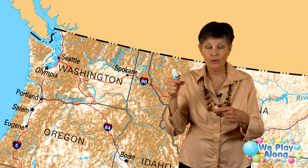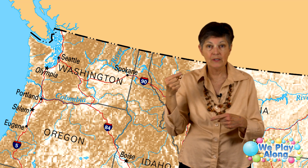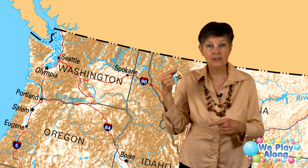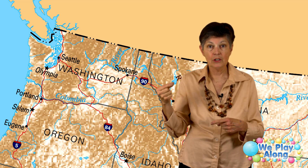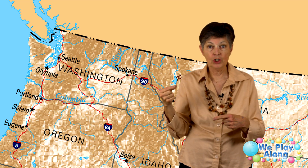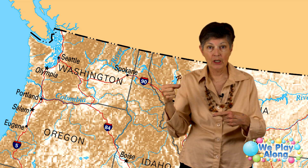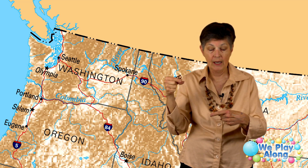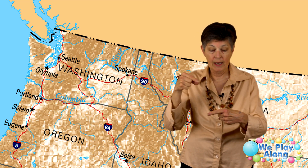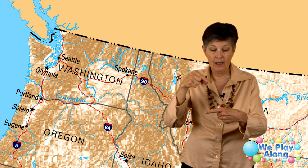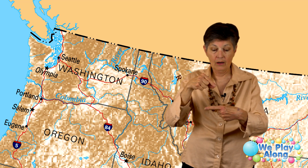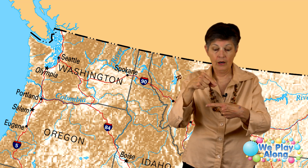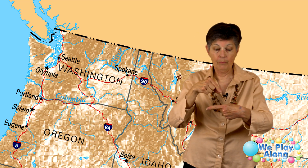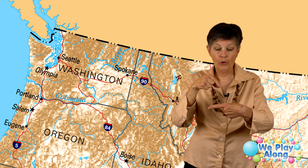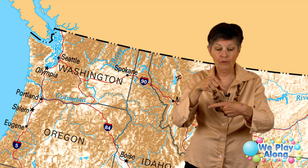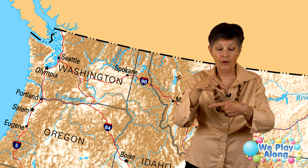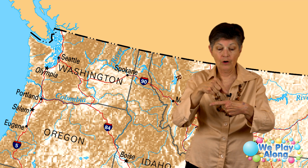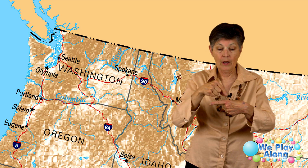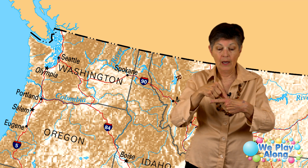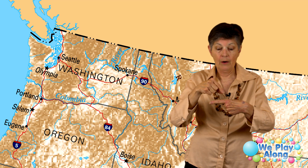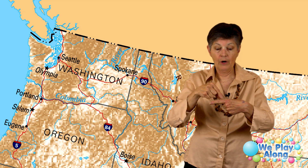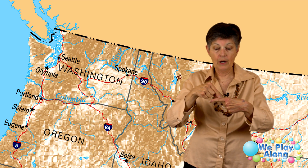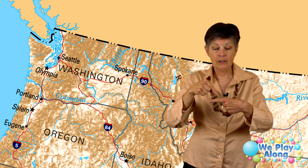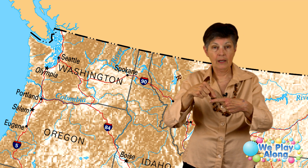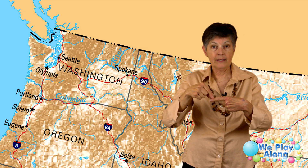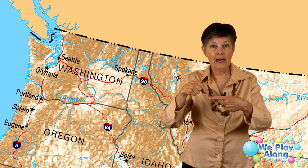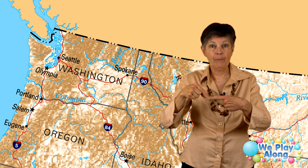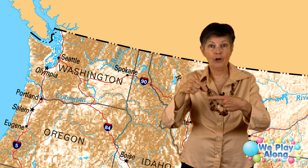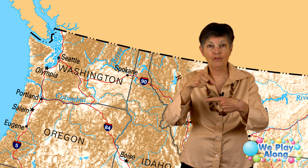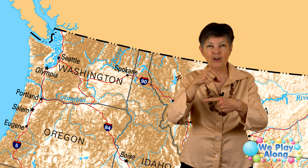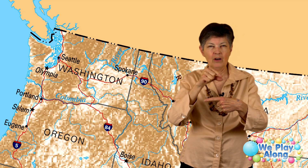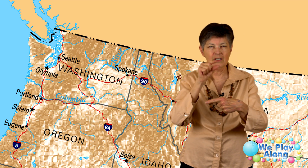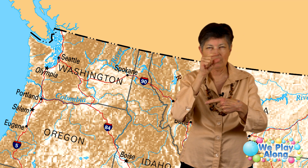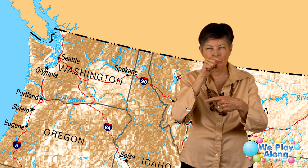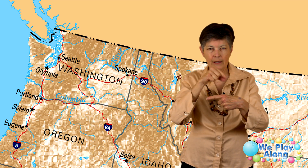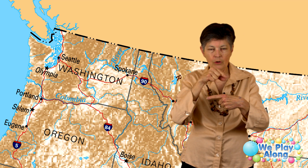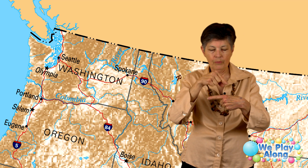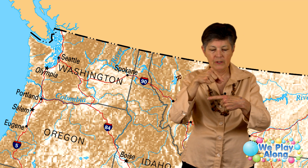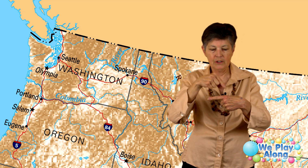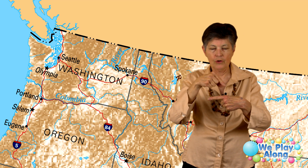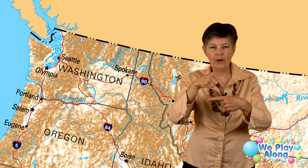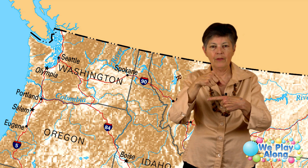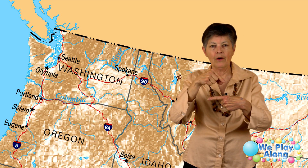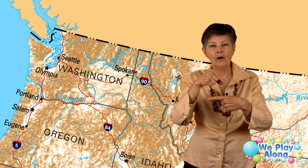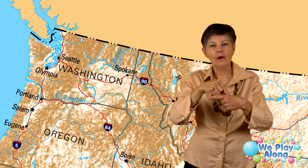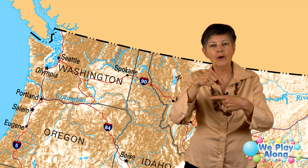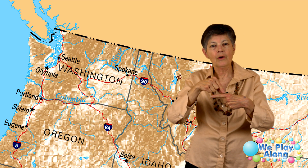this is a G hand on a pointer finger, and we're going to like tap it on your finger because there's like little pieces of grain there.